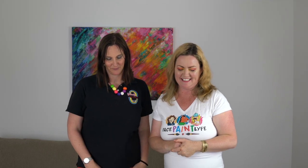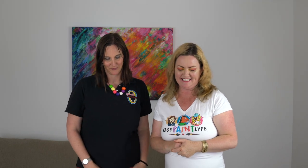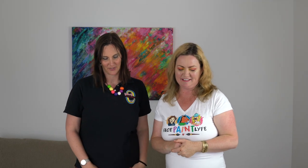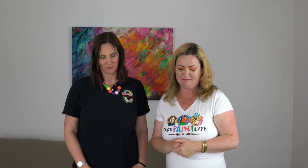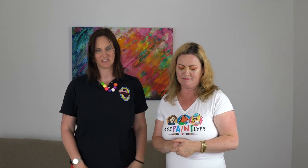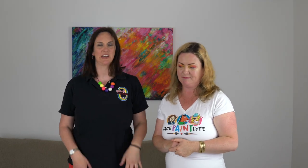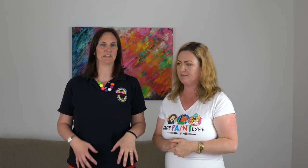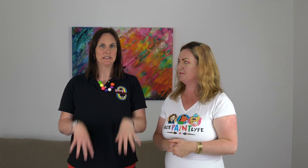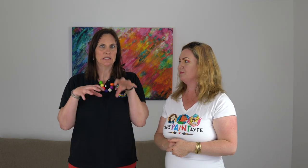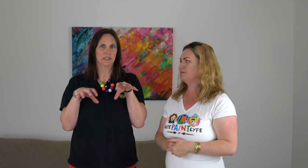Monster.